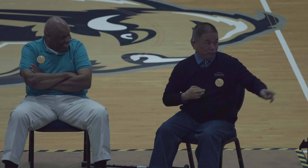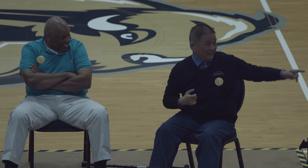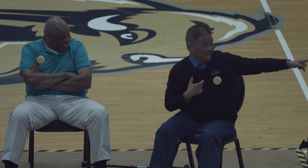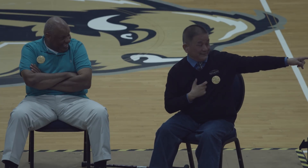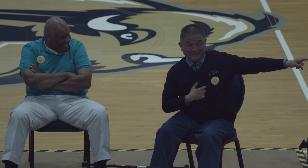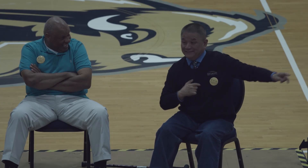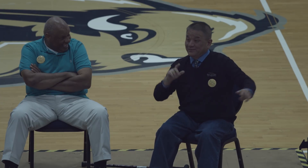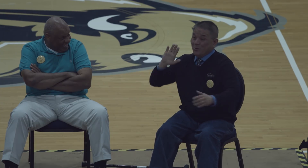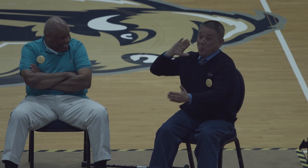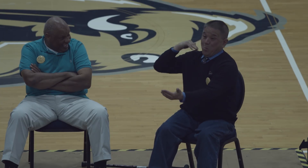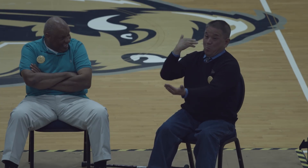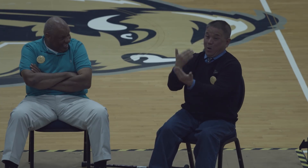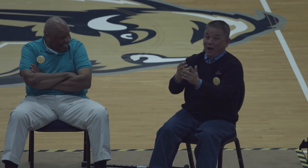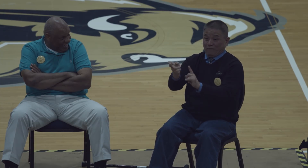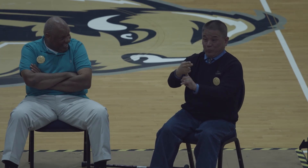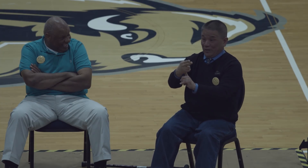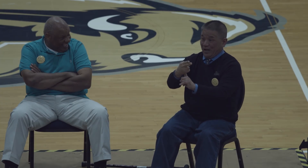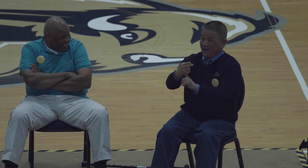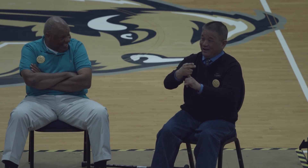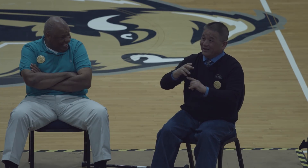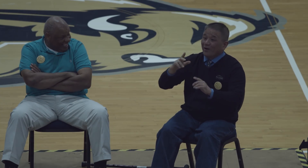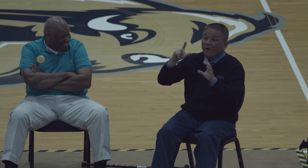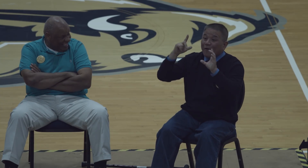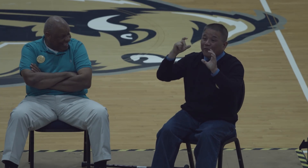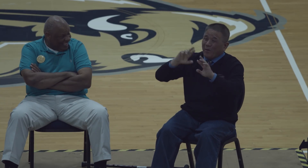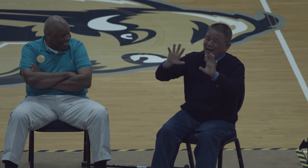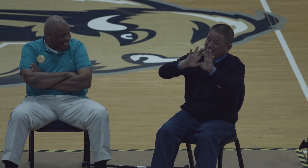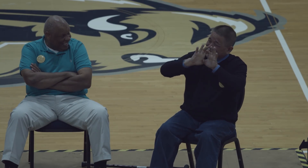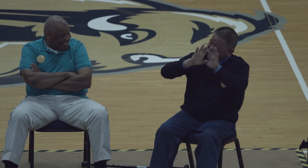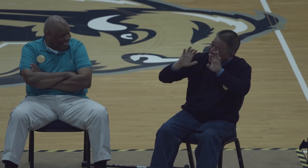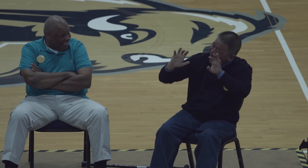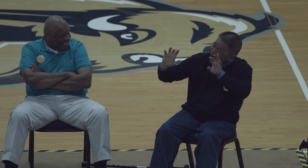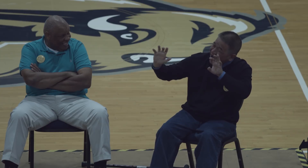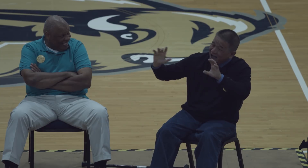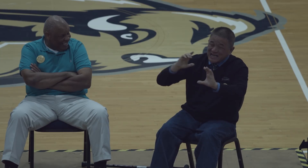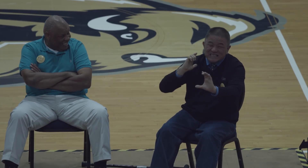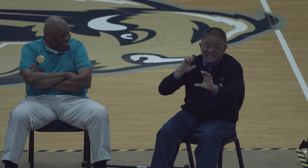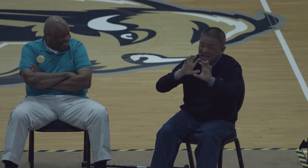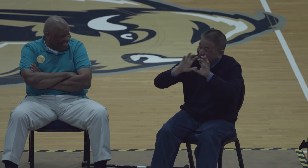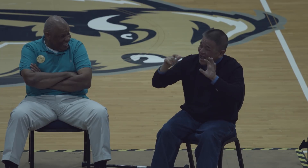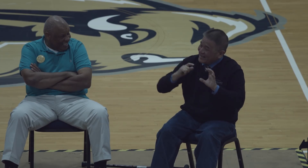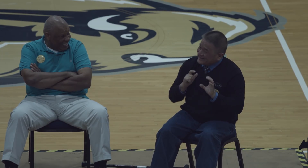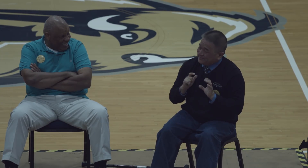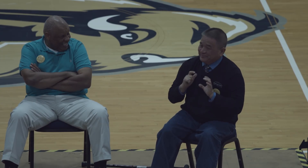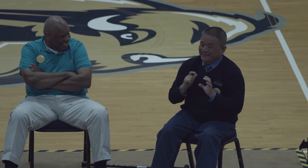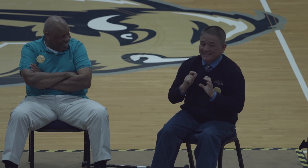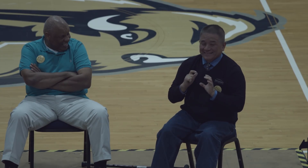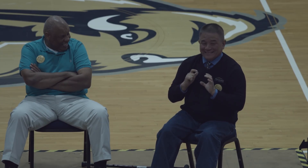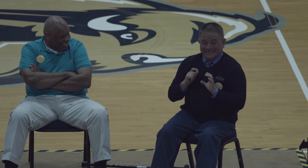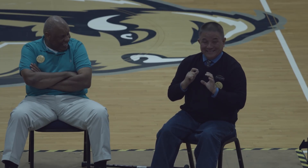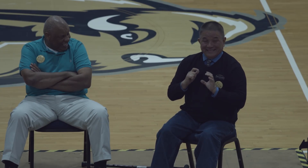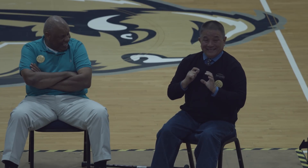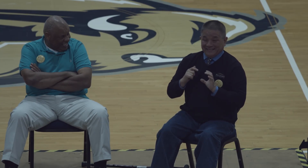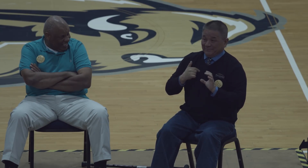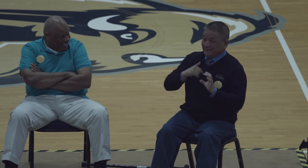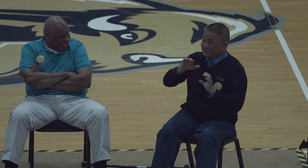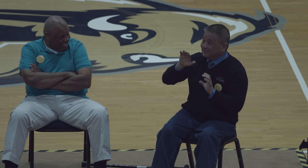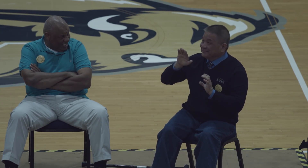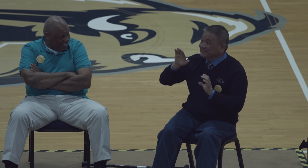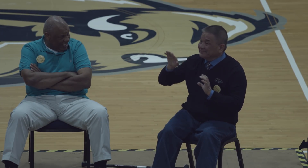of it. And I had my press badge, got to the hotel. And there was a huge cadre of photographers in their